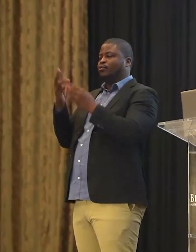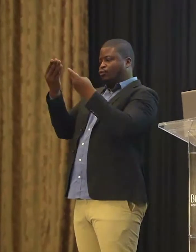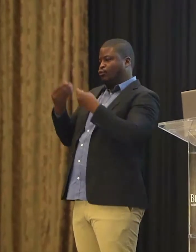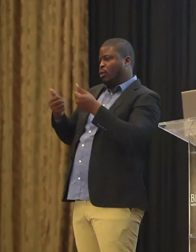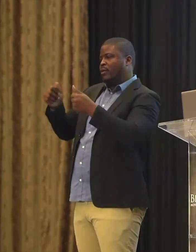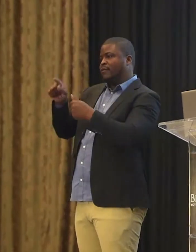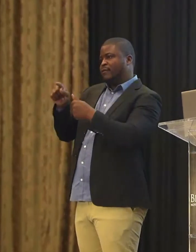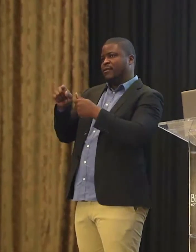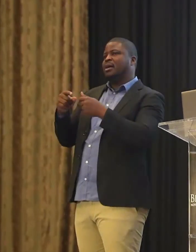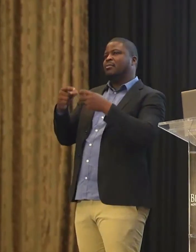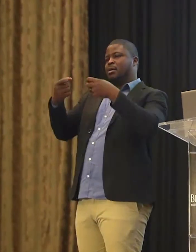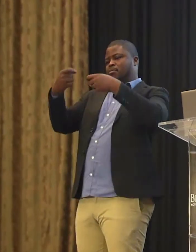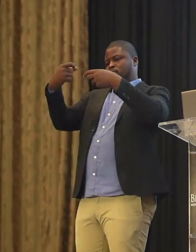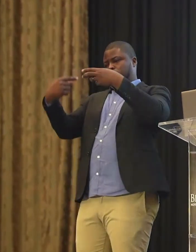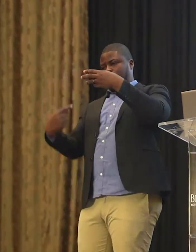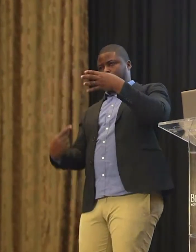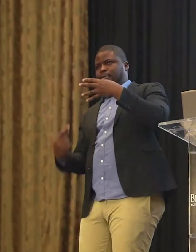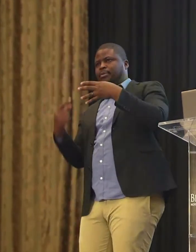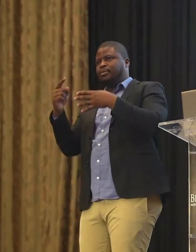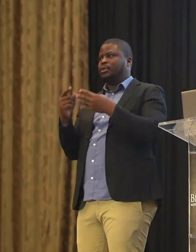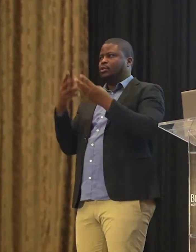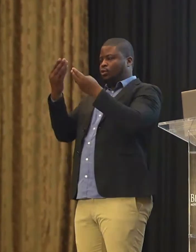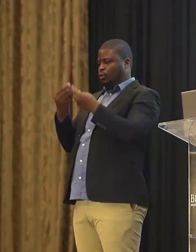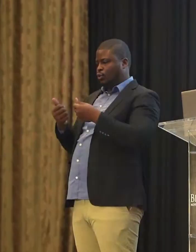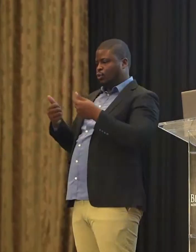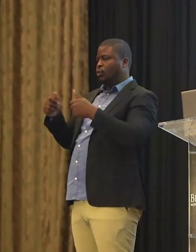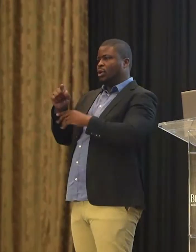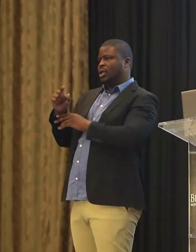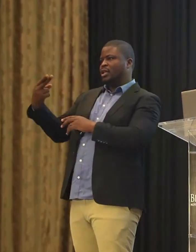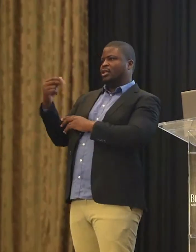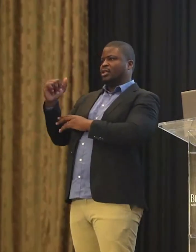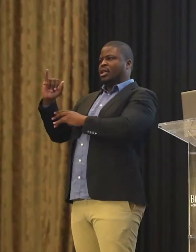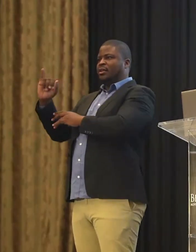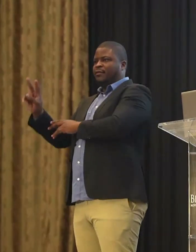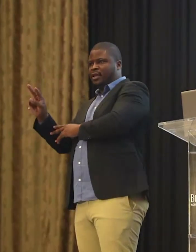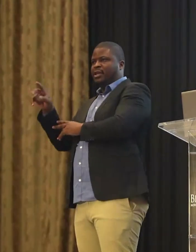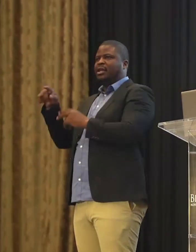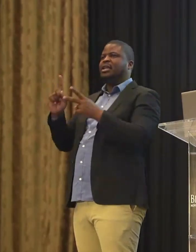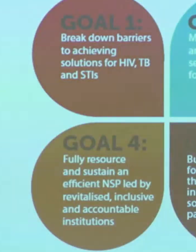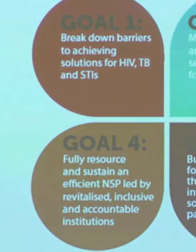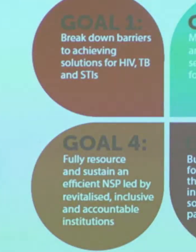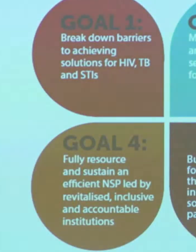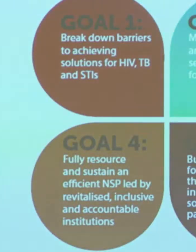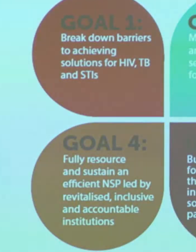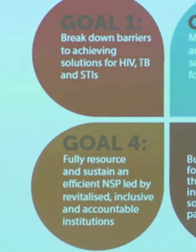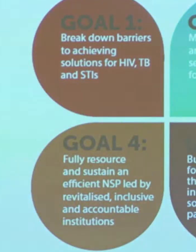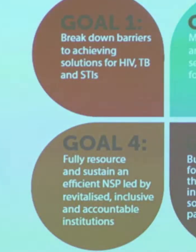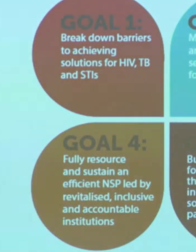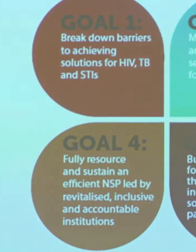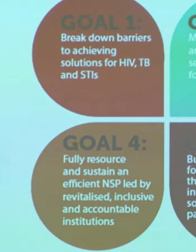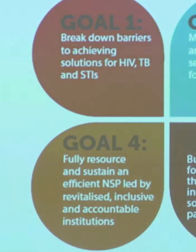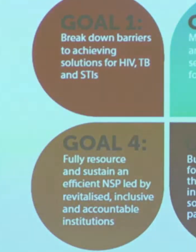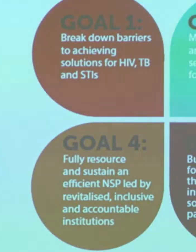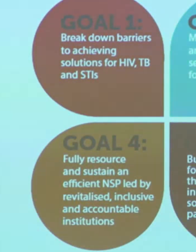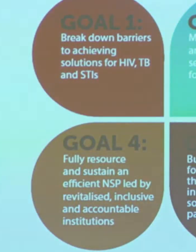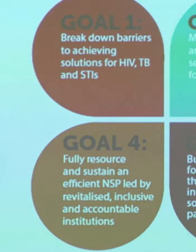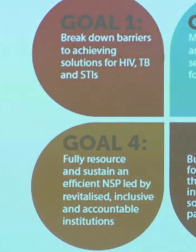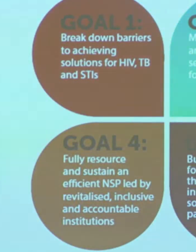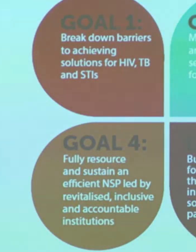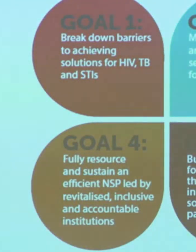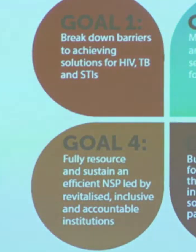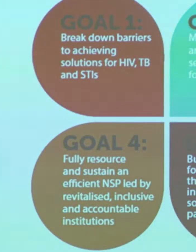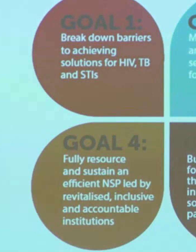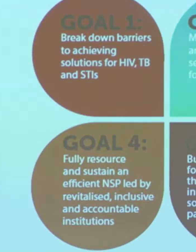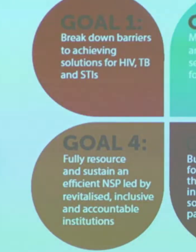to break down barriers to achieving solutions for HIV, TB, and STIs. Goal 2 being to maximize equitable and equal access to services